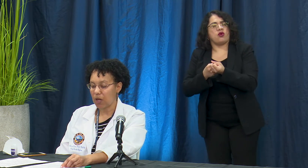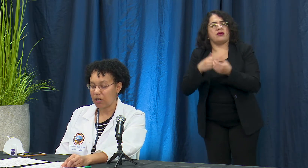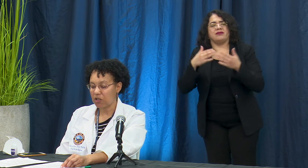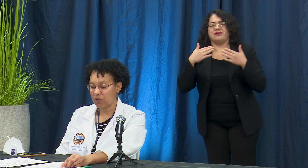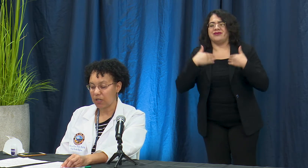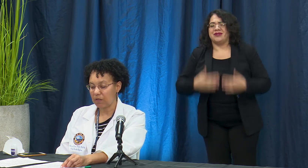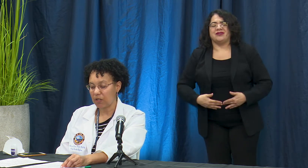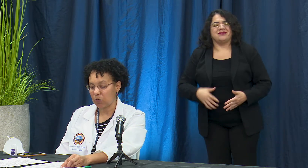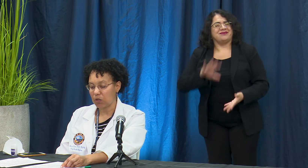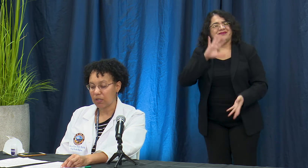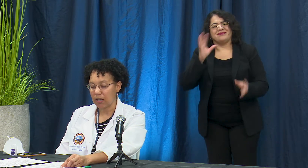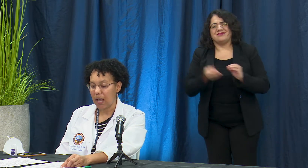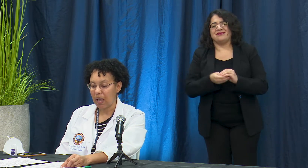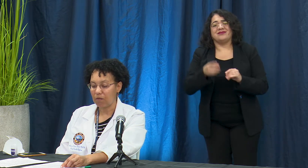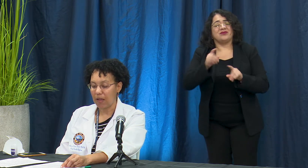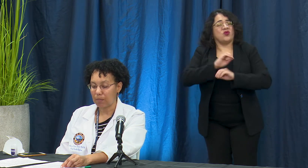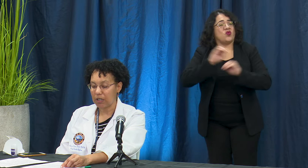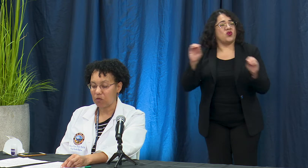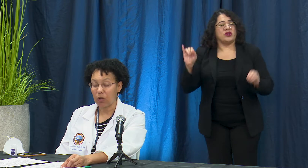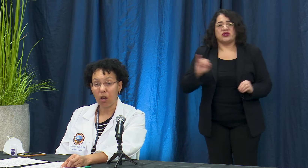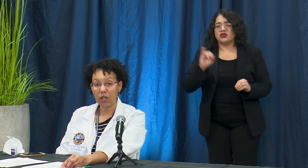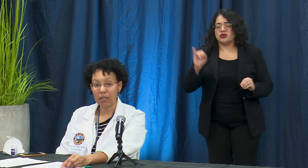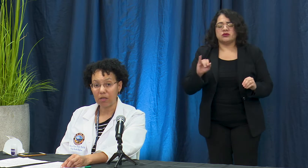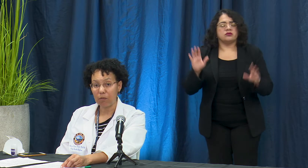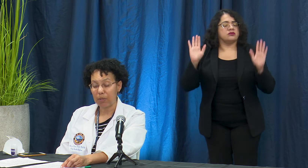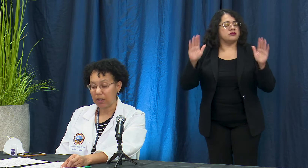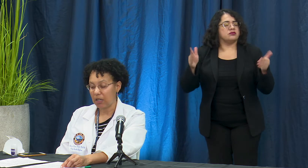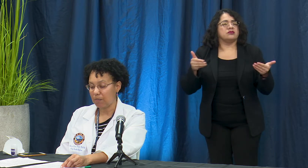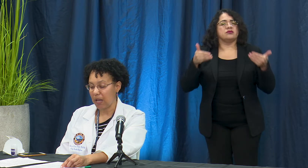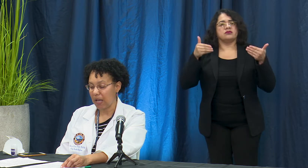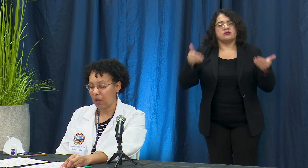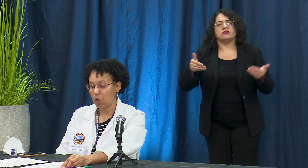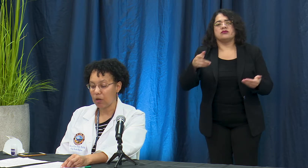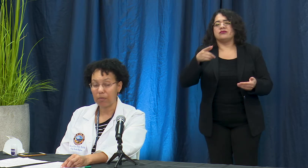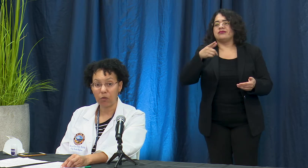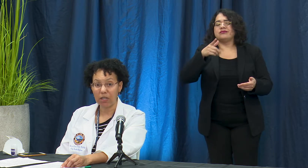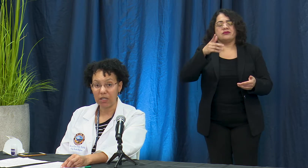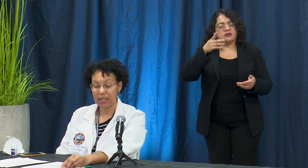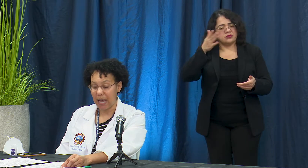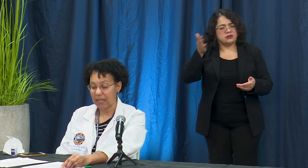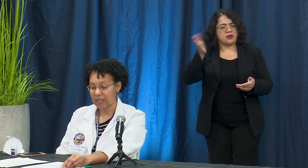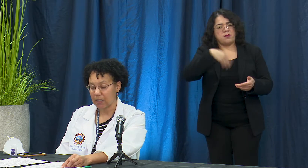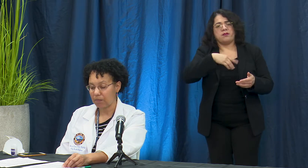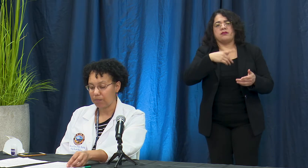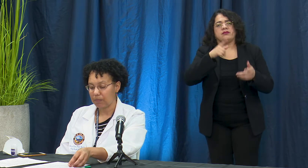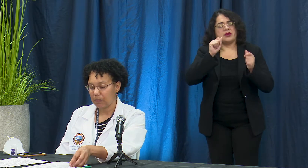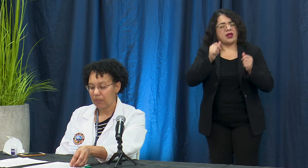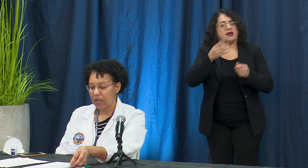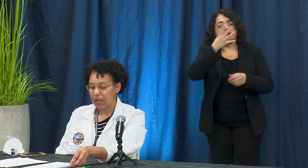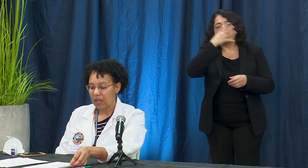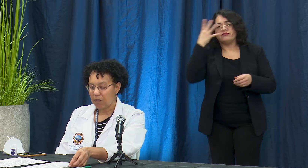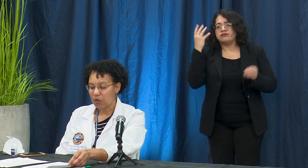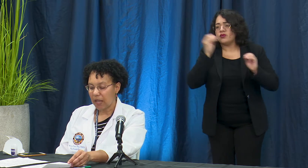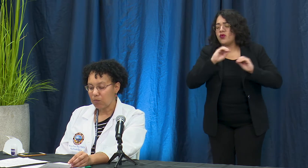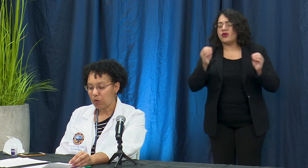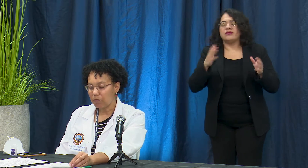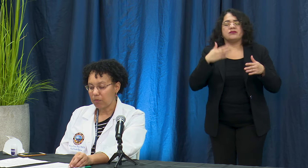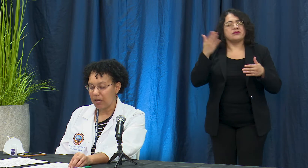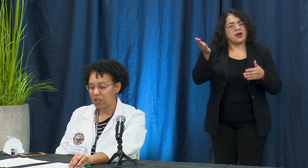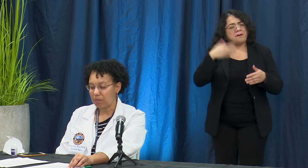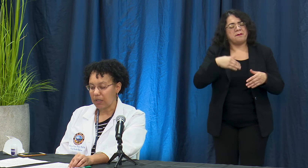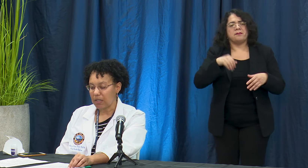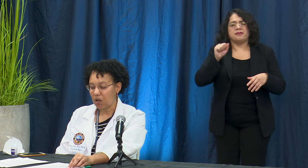services to uninsured individuals and families regardless of ability to pay or immigration status. If you'd like